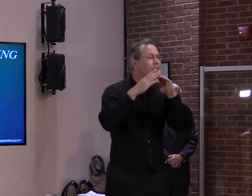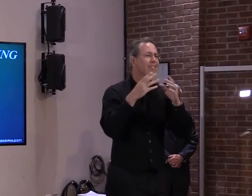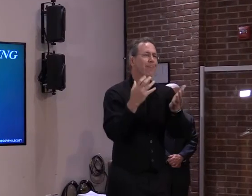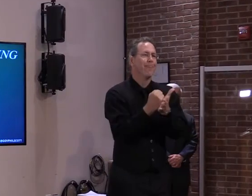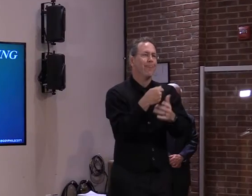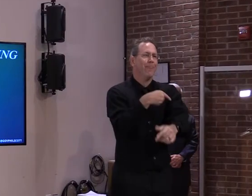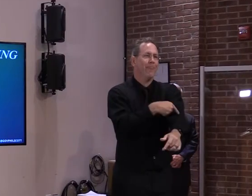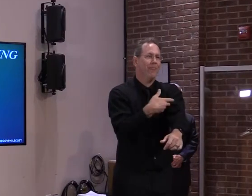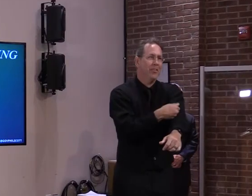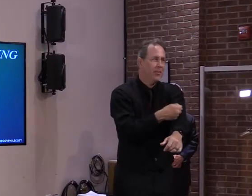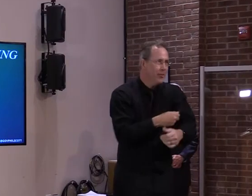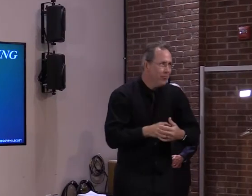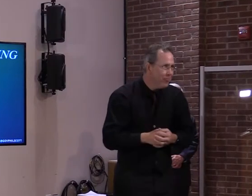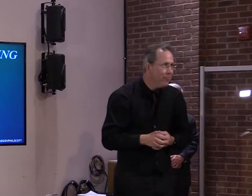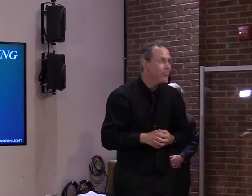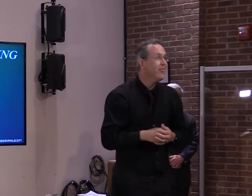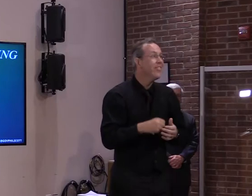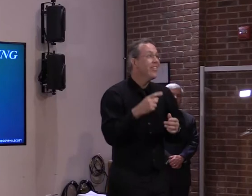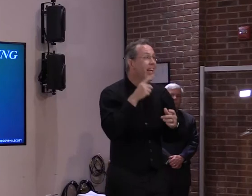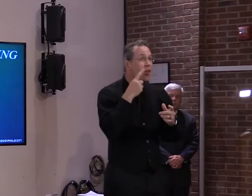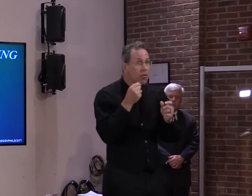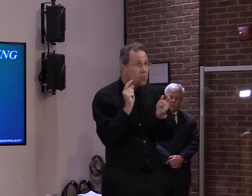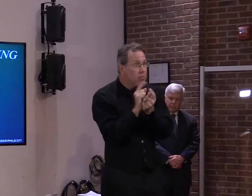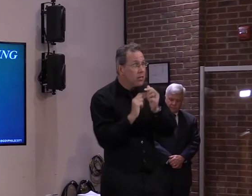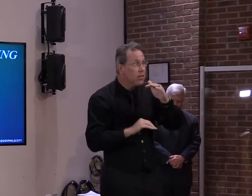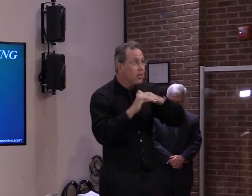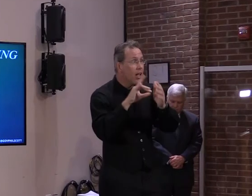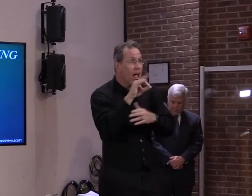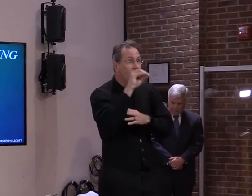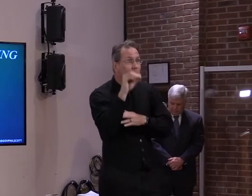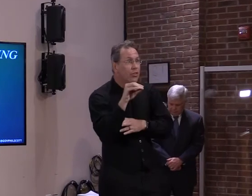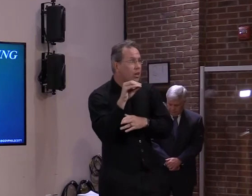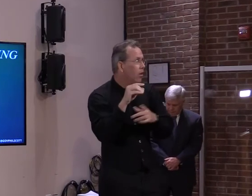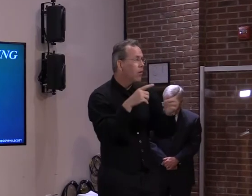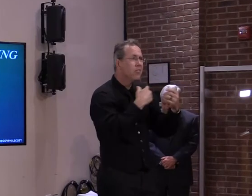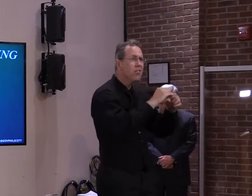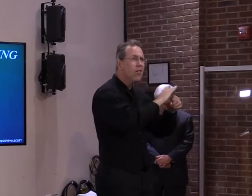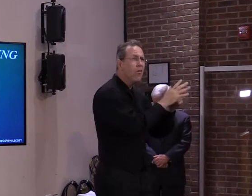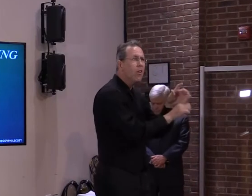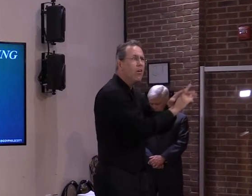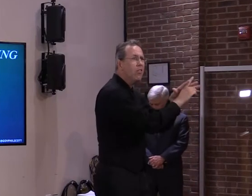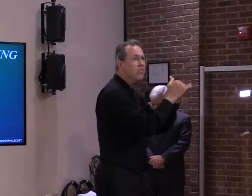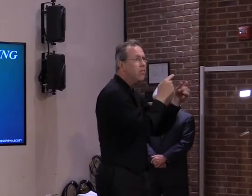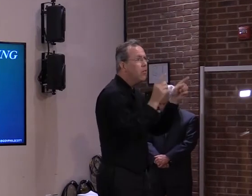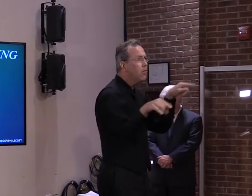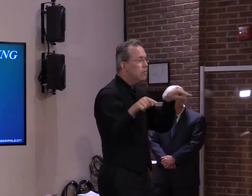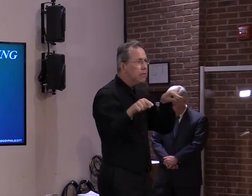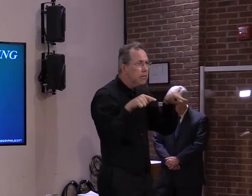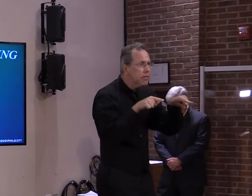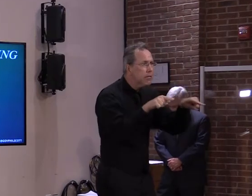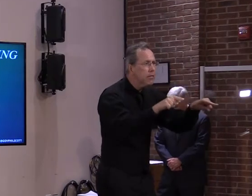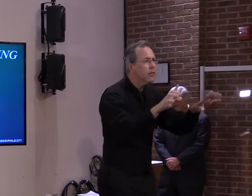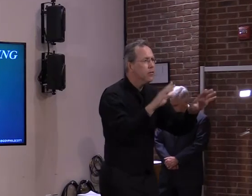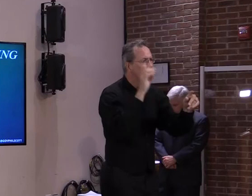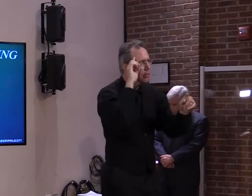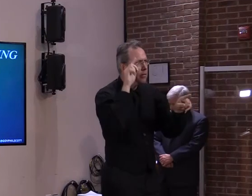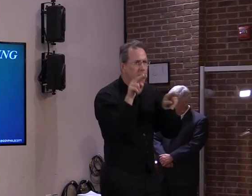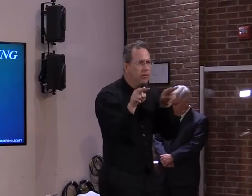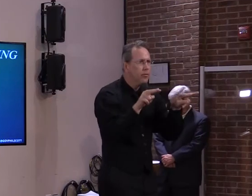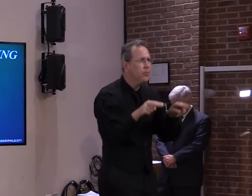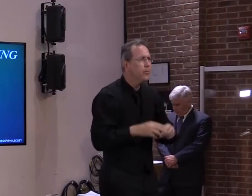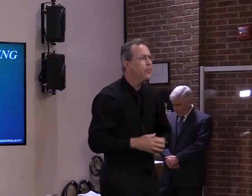reached the 80%. Those people had plenty of opportunity to get vaccinated all along, and now they're just